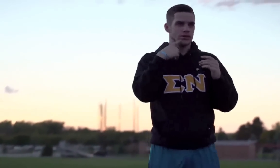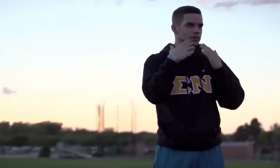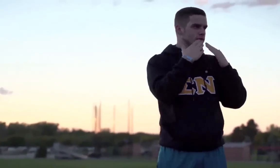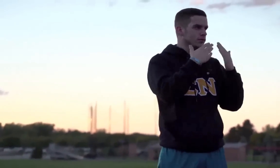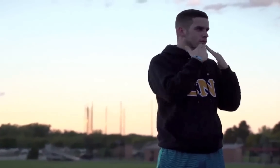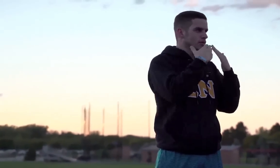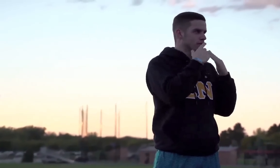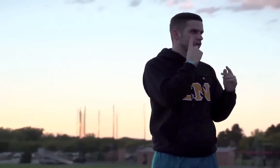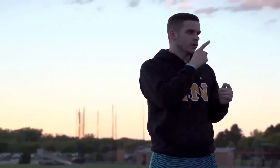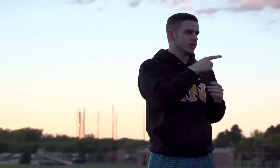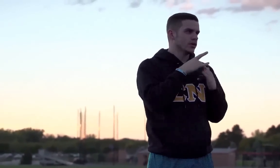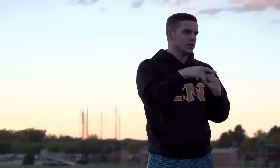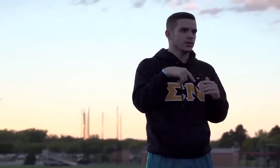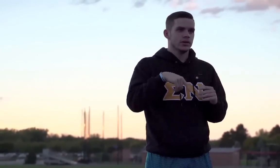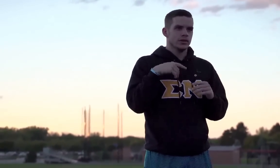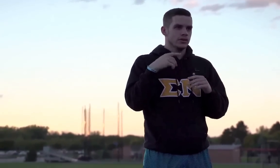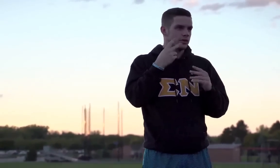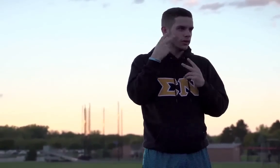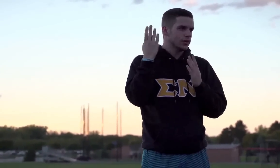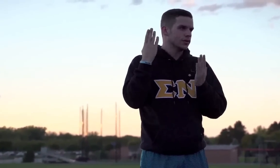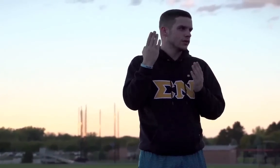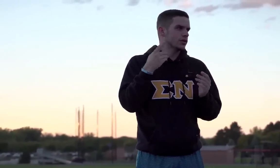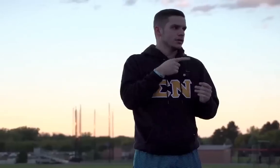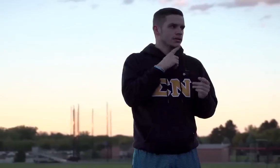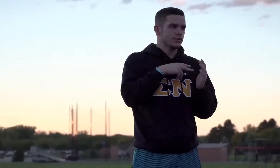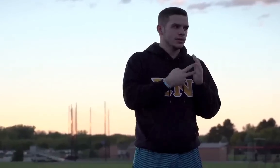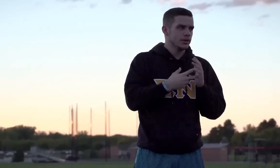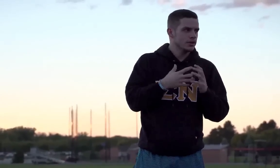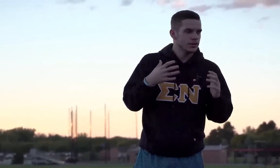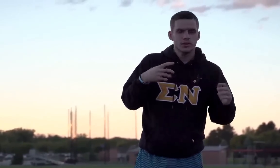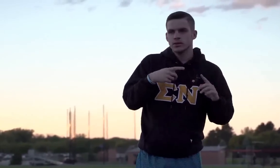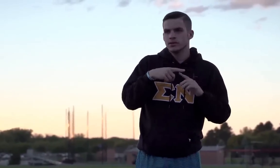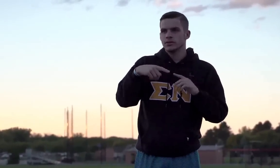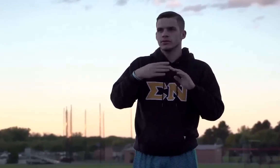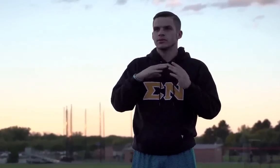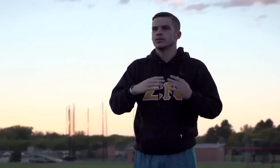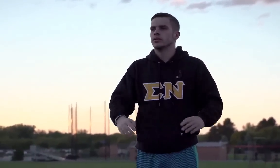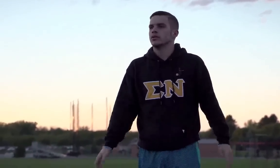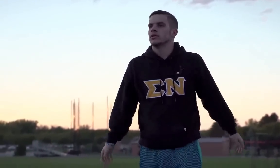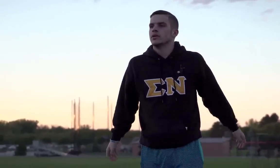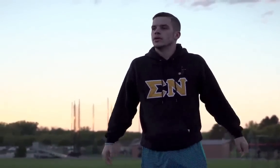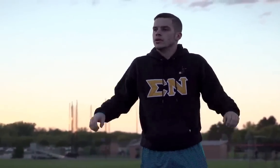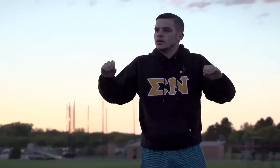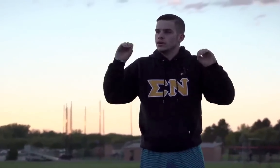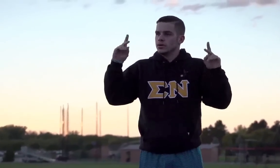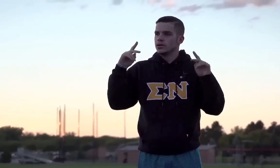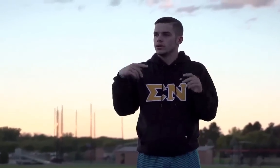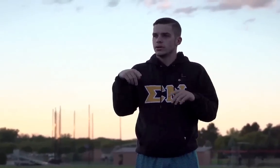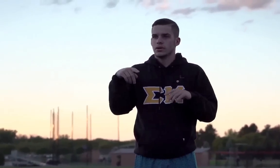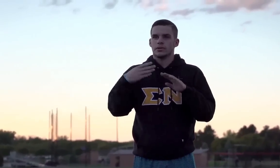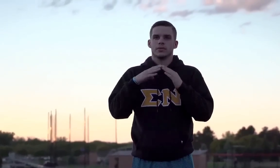Hello everyone, good evening. First I'd like to say thank you all for being here.